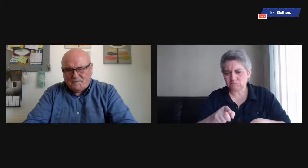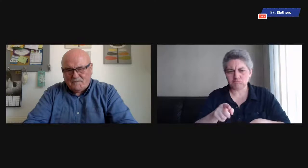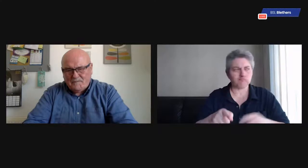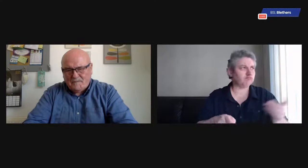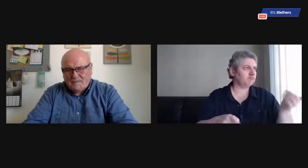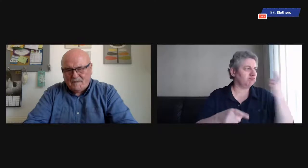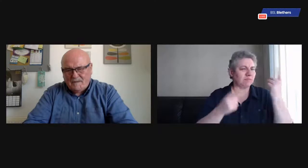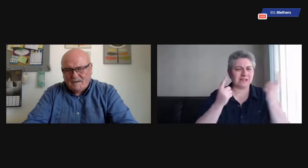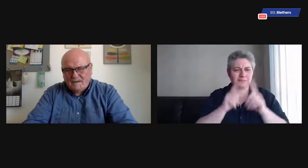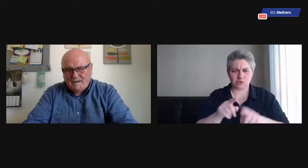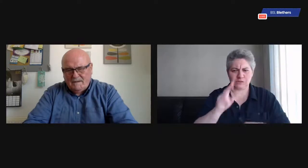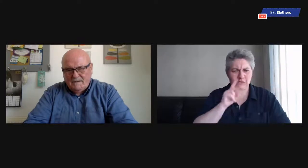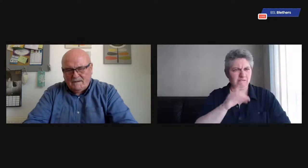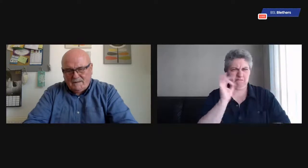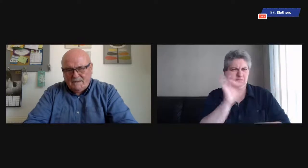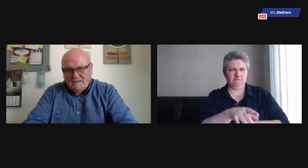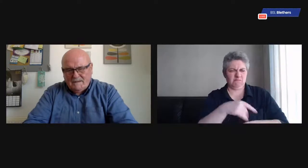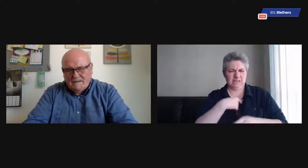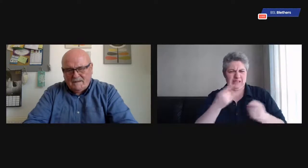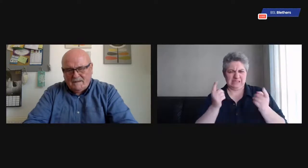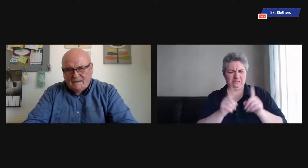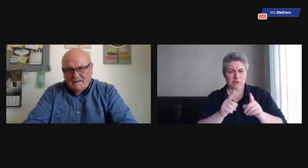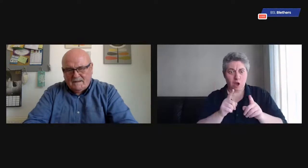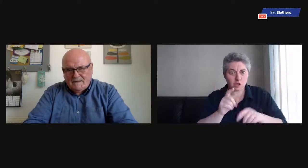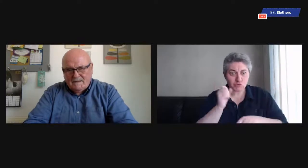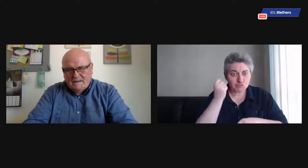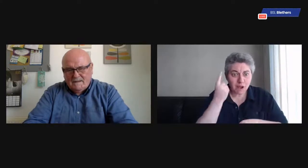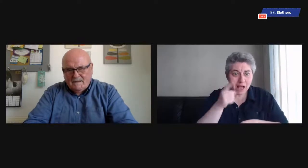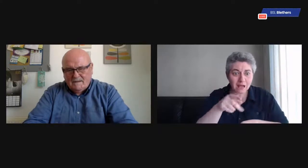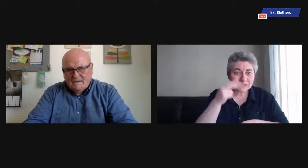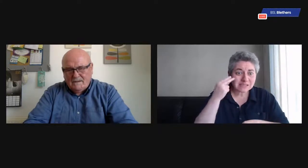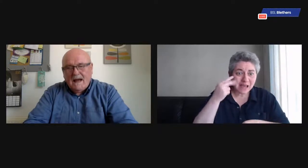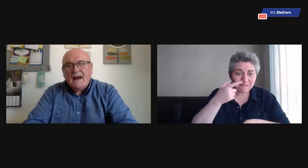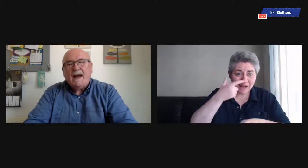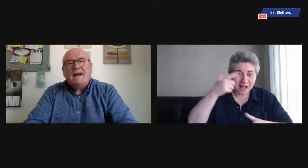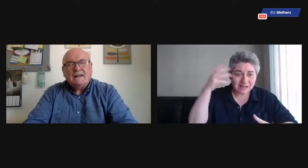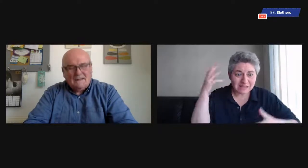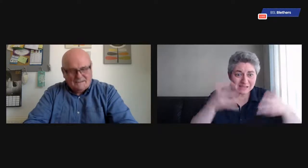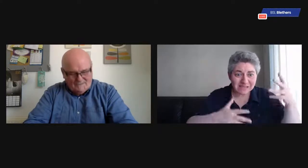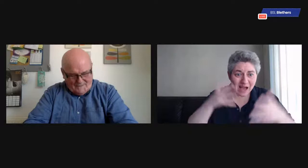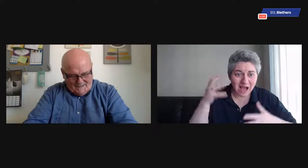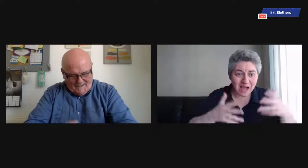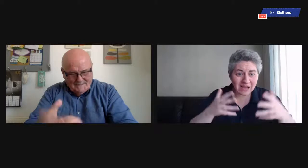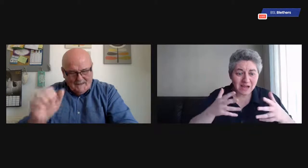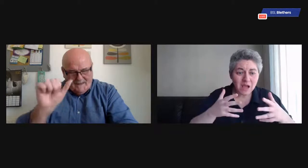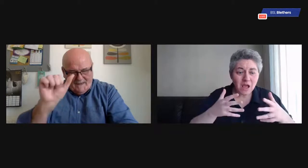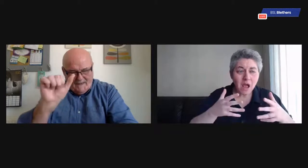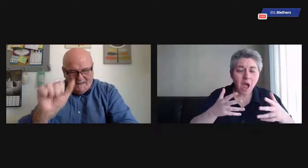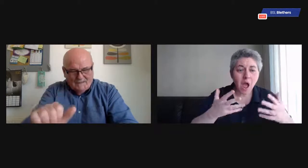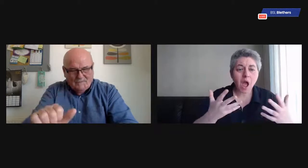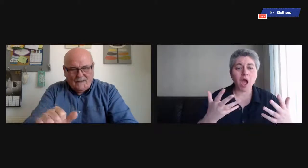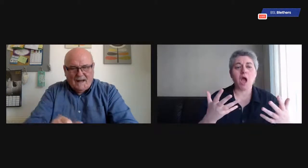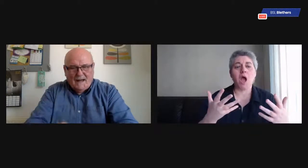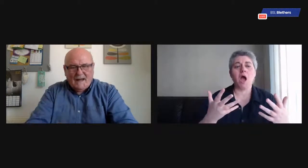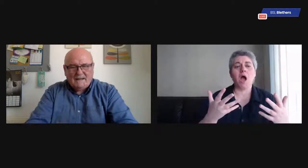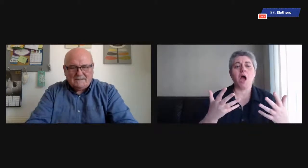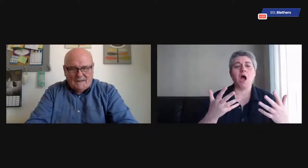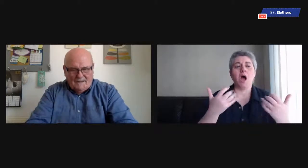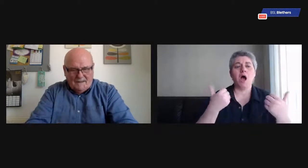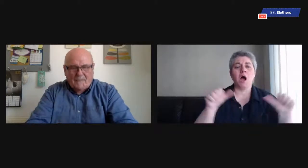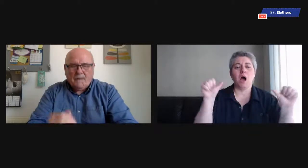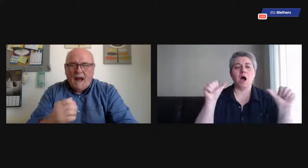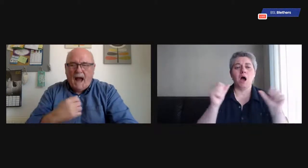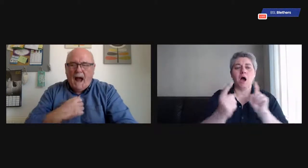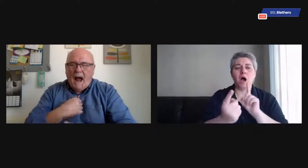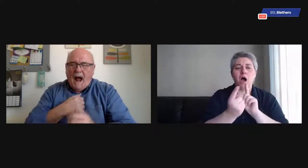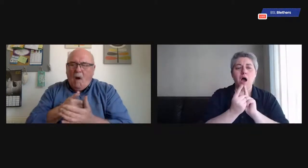deaf intermediary. She wasn't get that information right. So she didn't realise that she was just assumed that